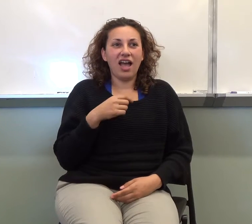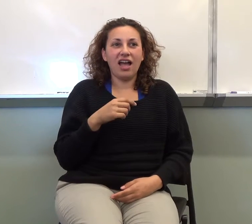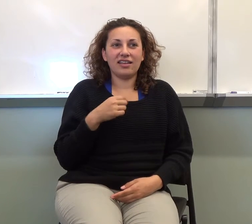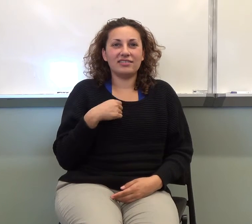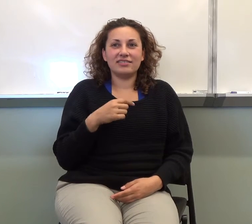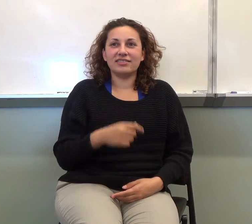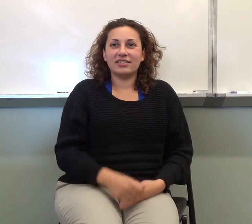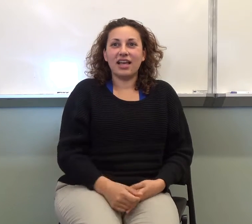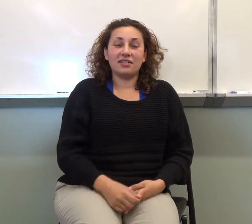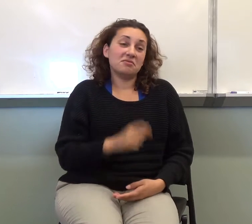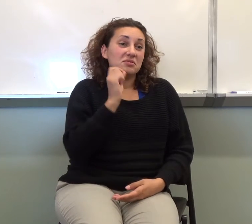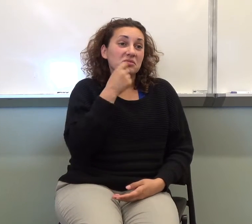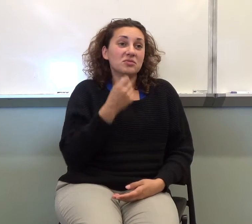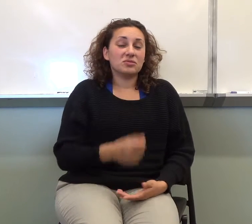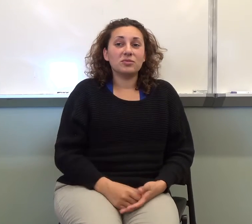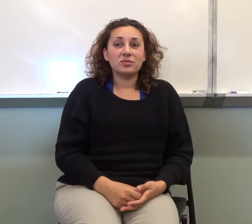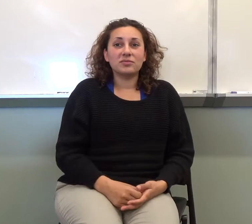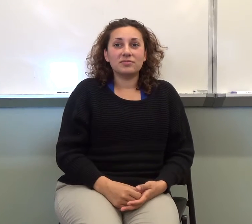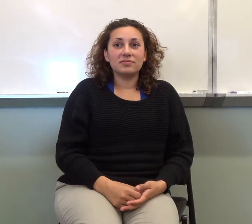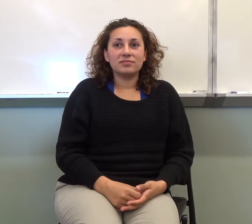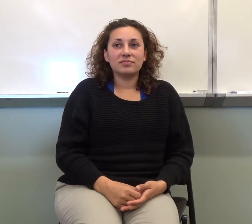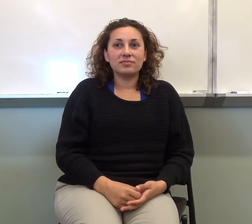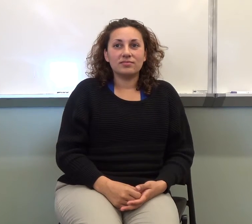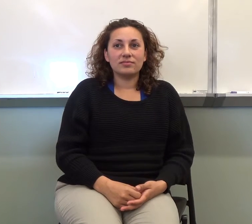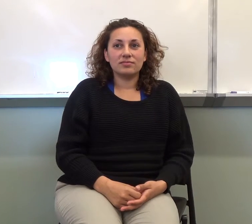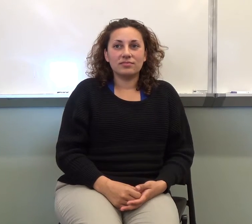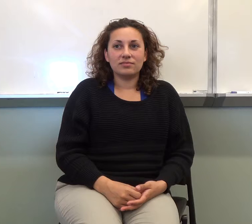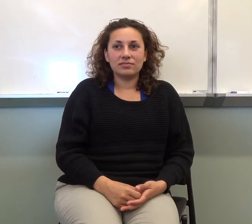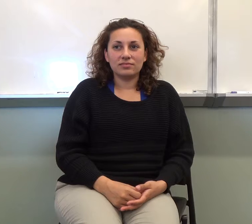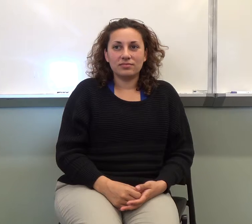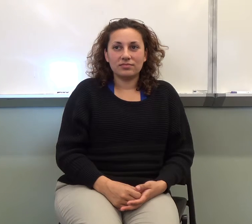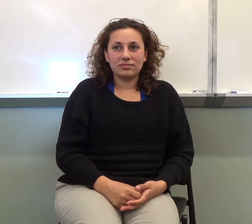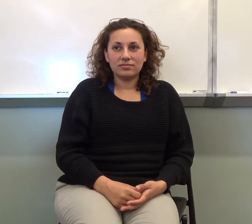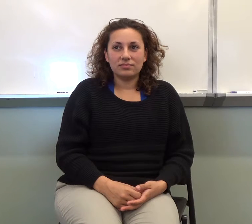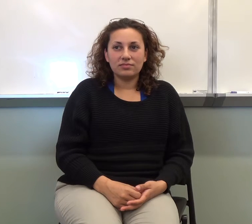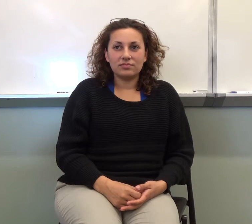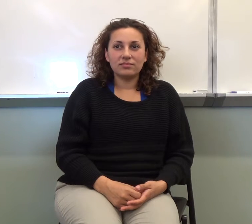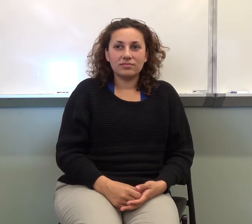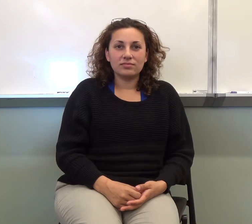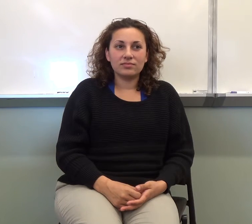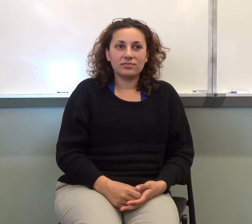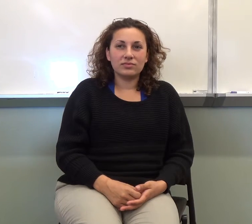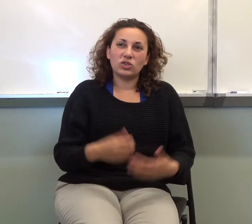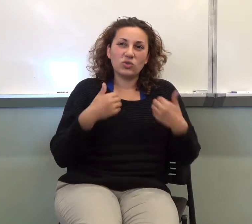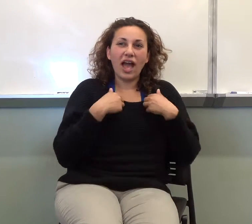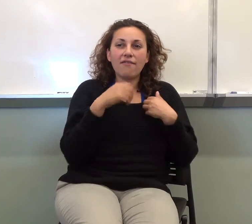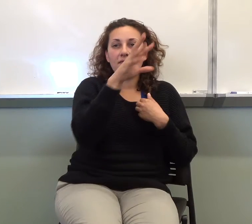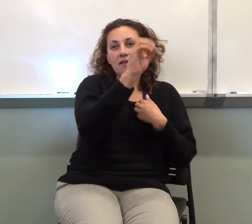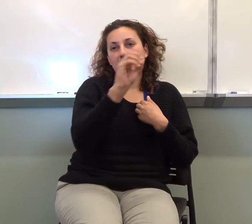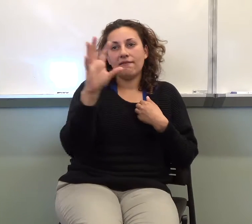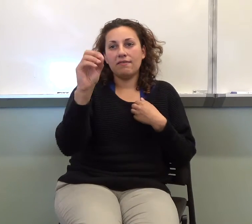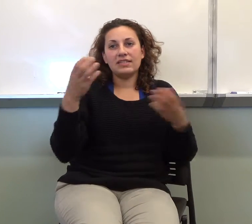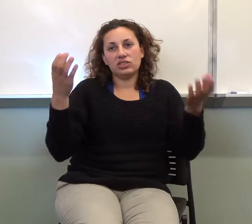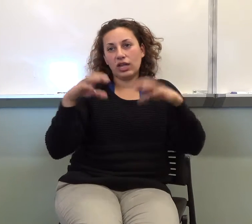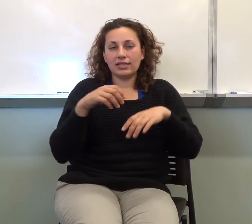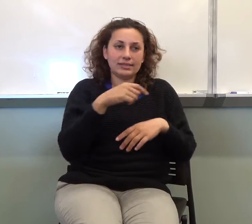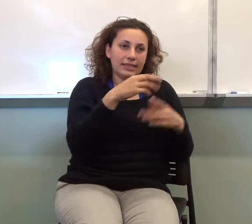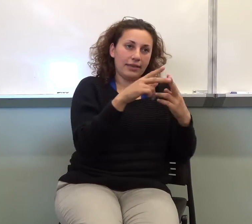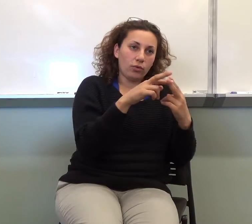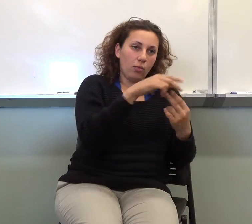divided by the number of elements in the sample space 2, which is 0.5 is a decimal, or multiplying by